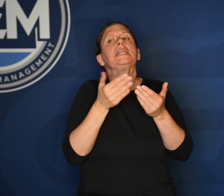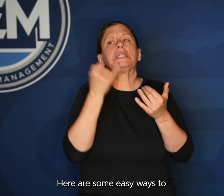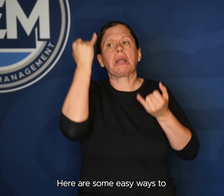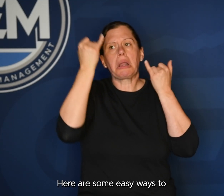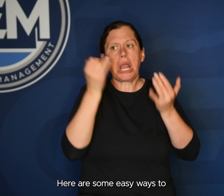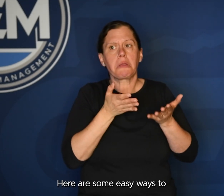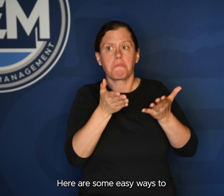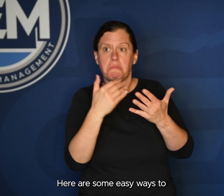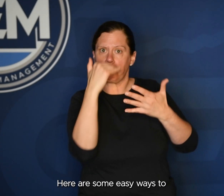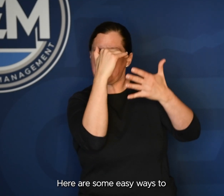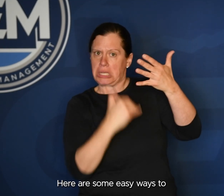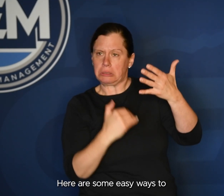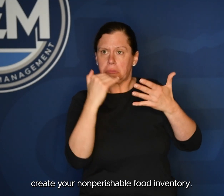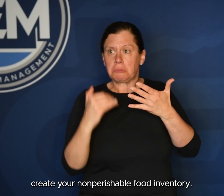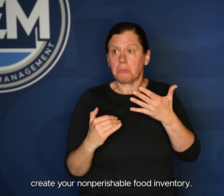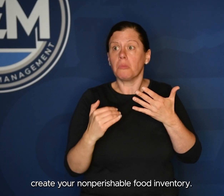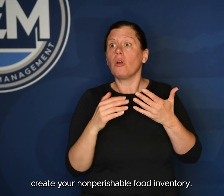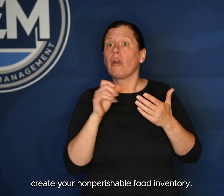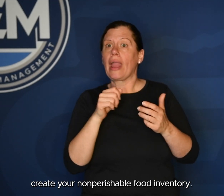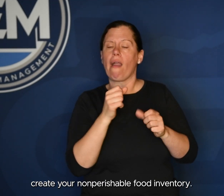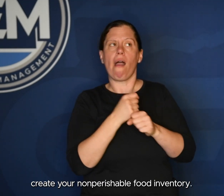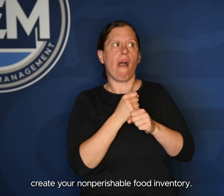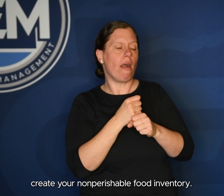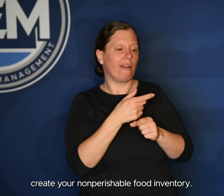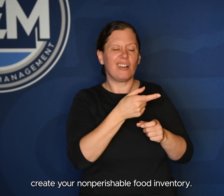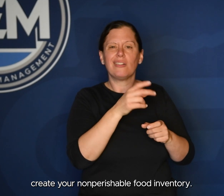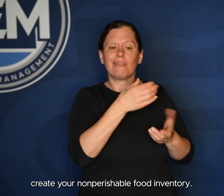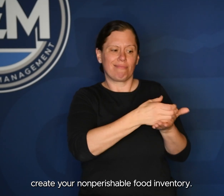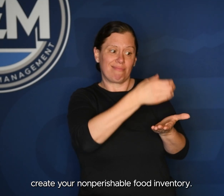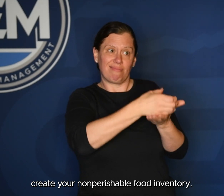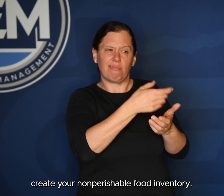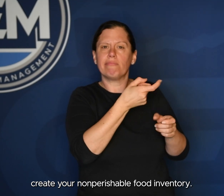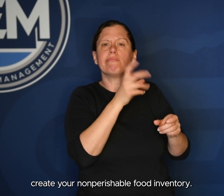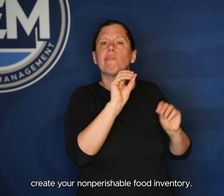Here are some easy ways to create your non-perishable food inventory.